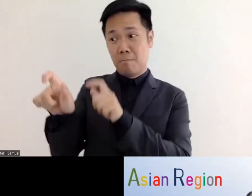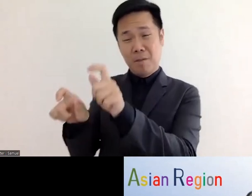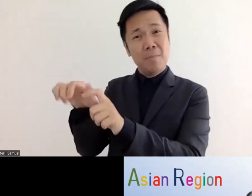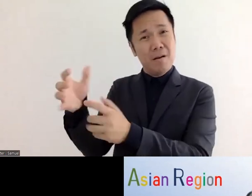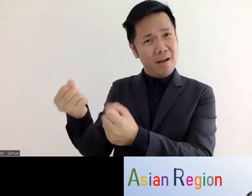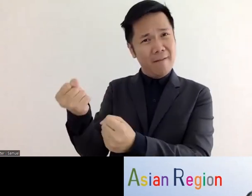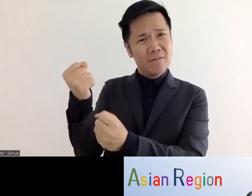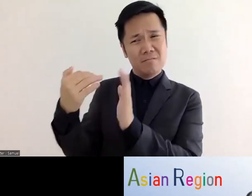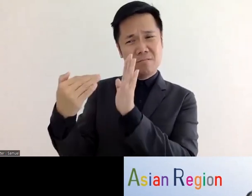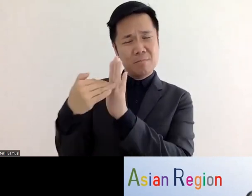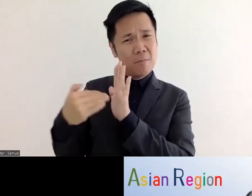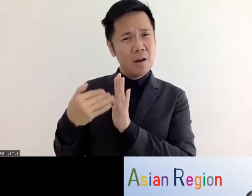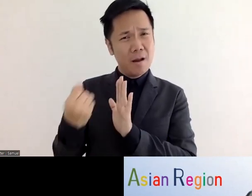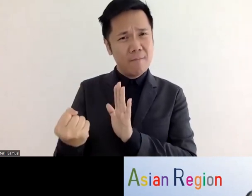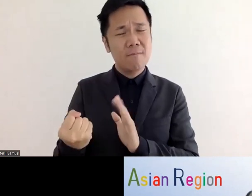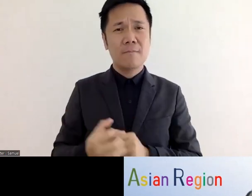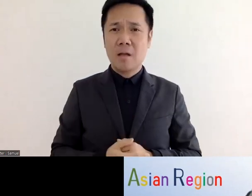not our